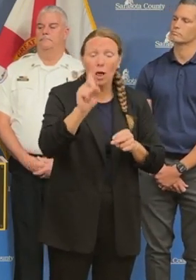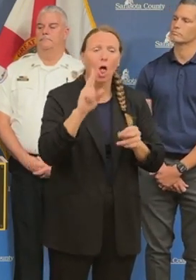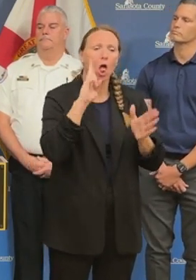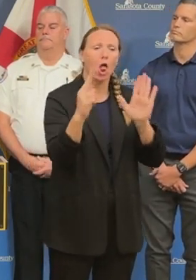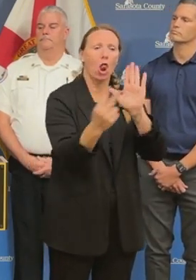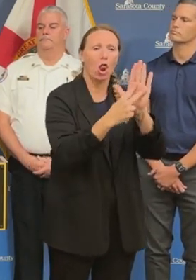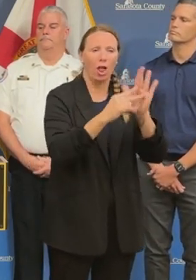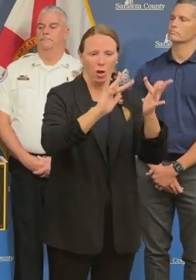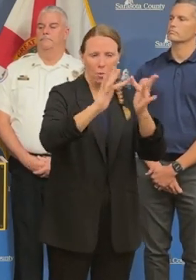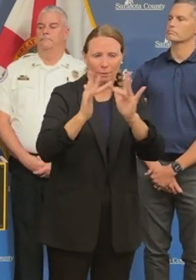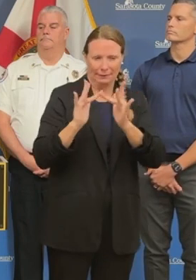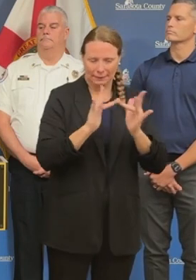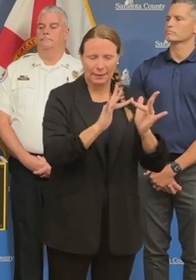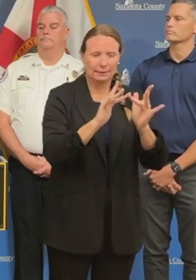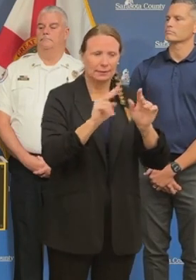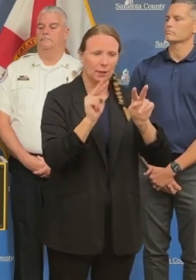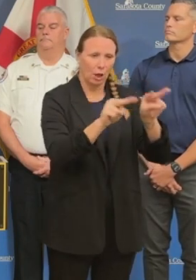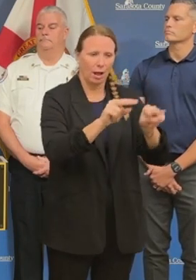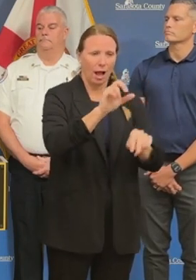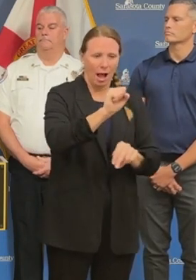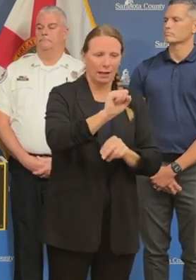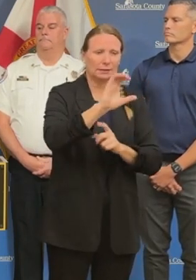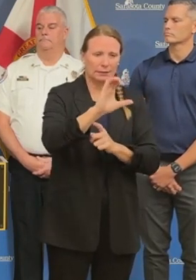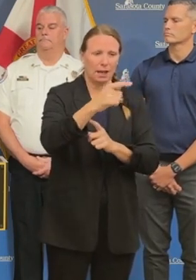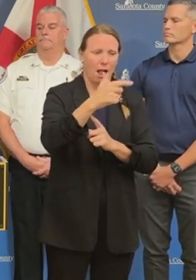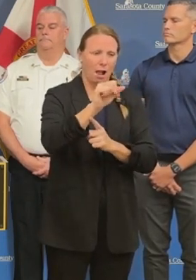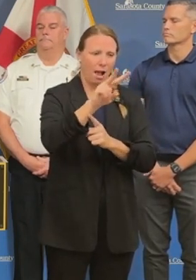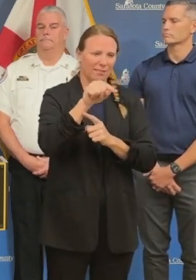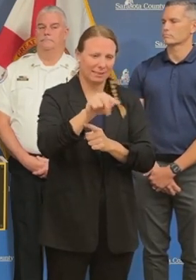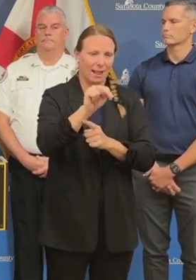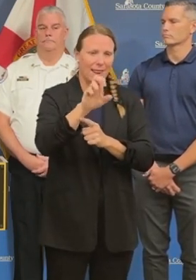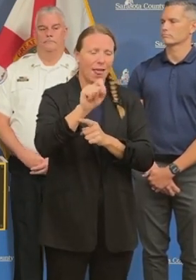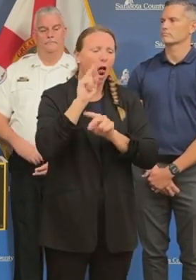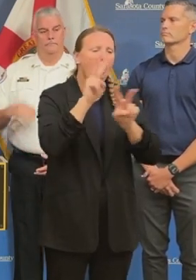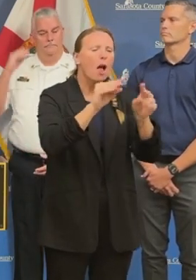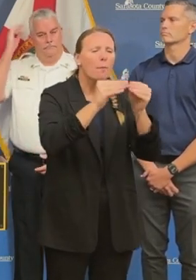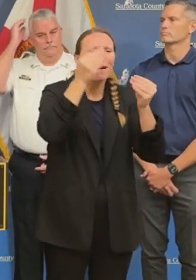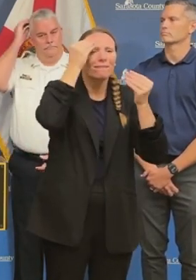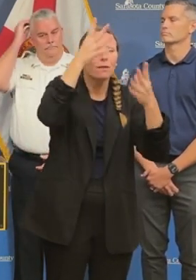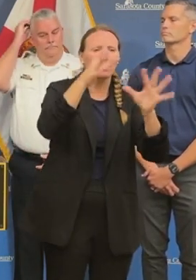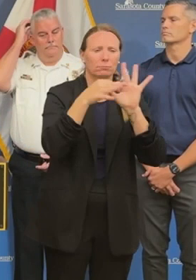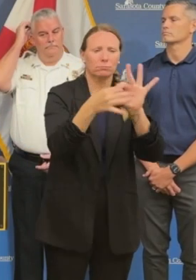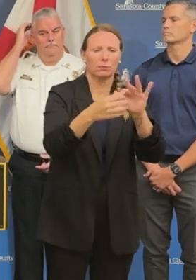scgov.net. That can be an option for you if you have nowhere else to go.